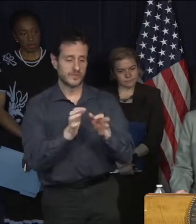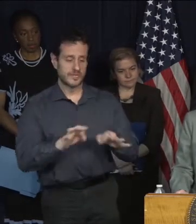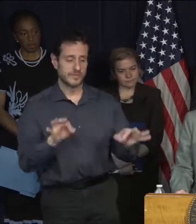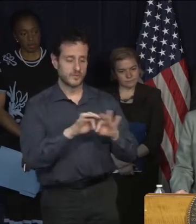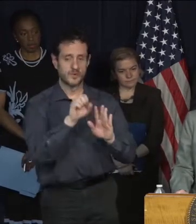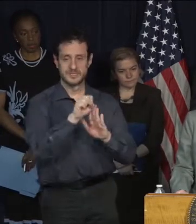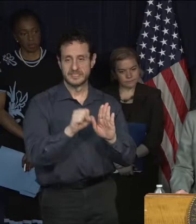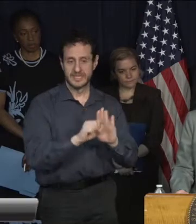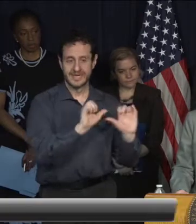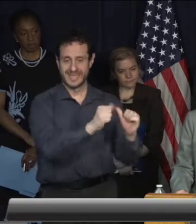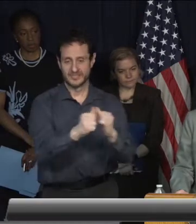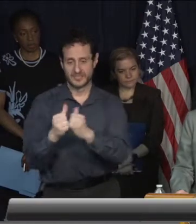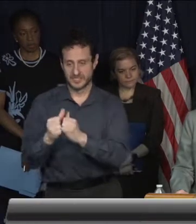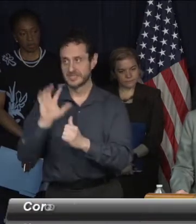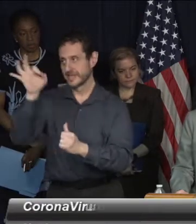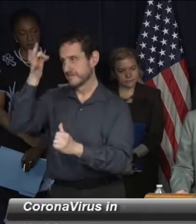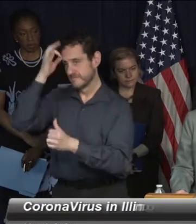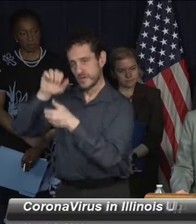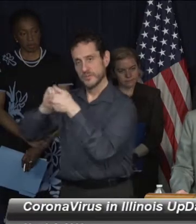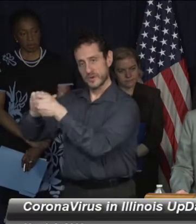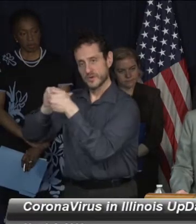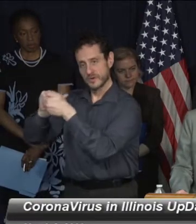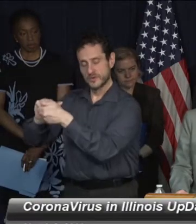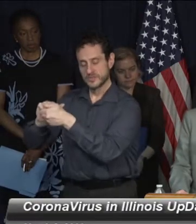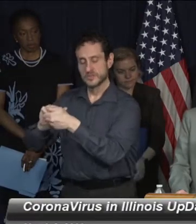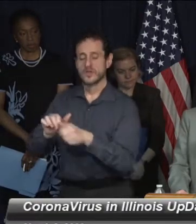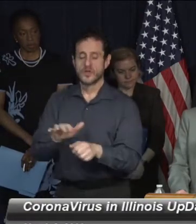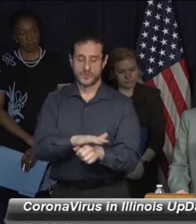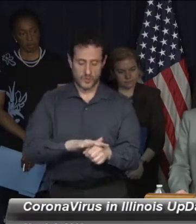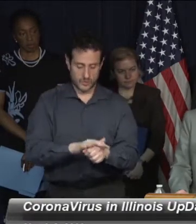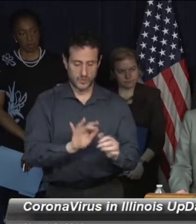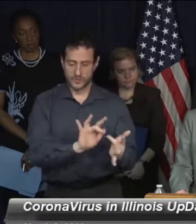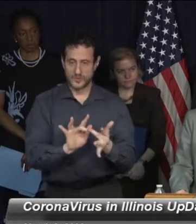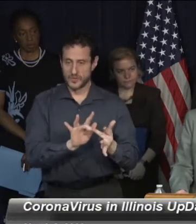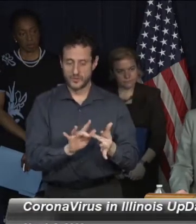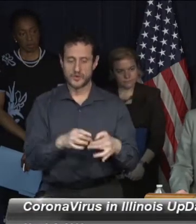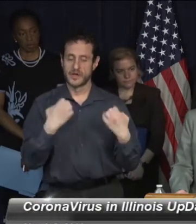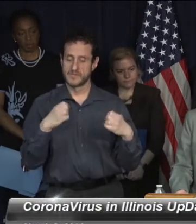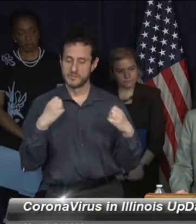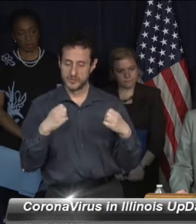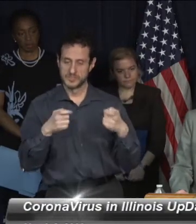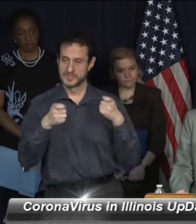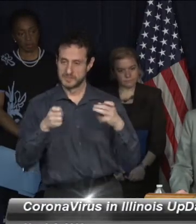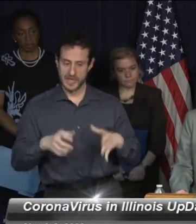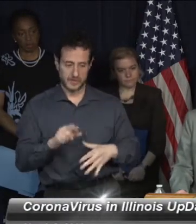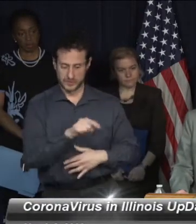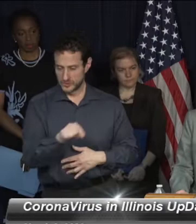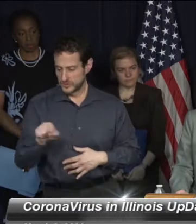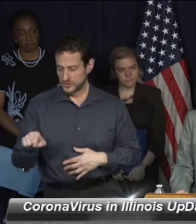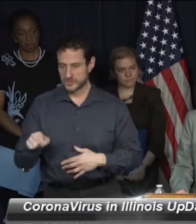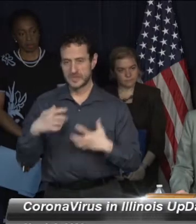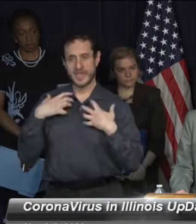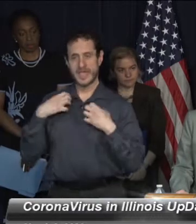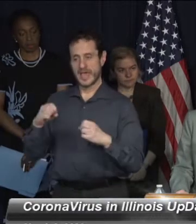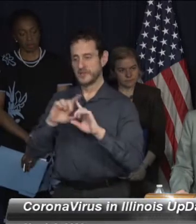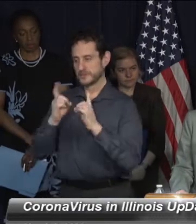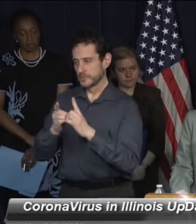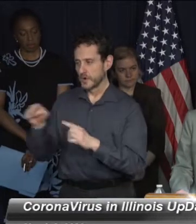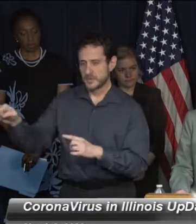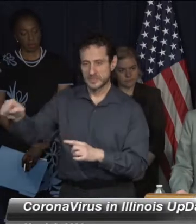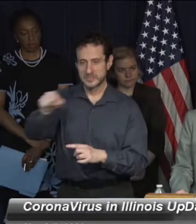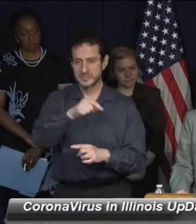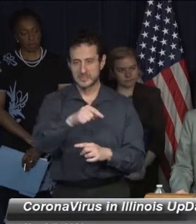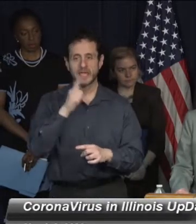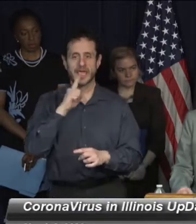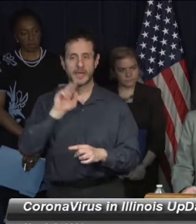and federal partners, engaging with our local network of emergency managers, health departments, and elected